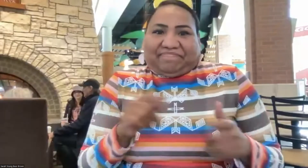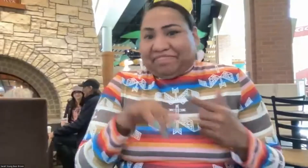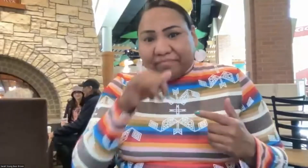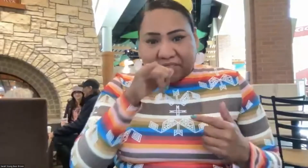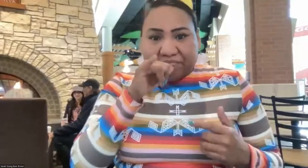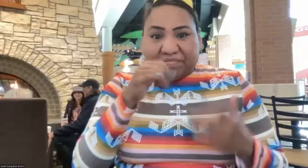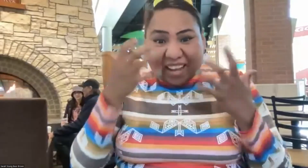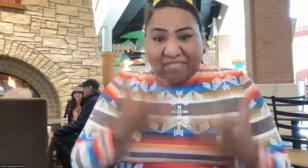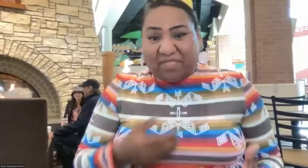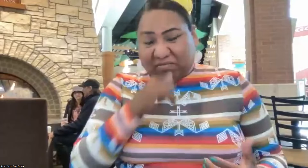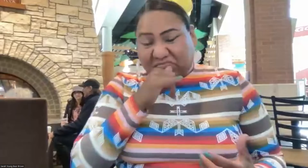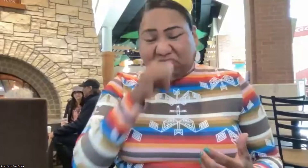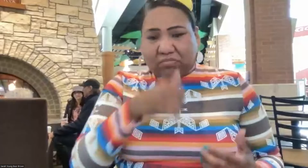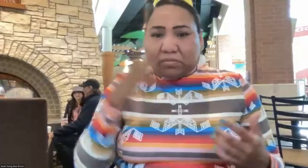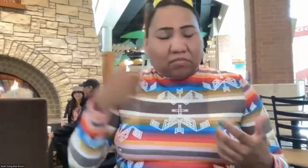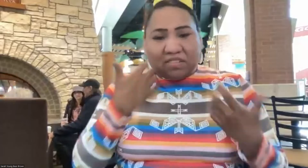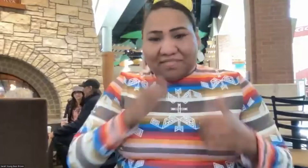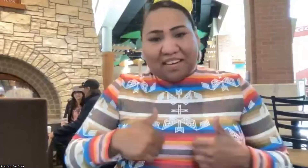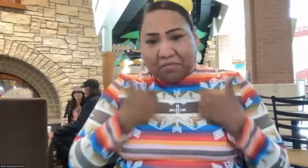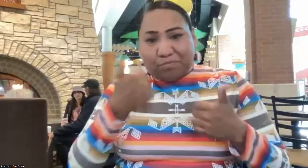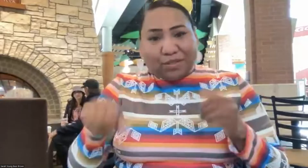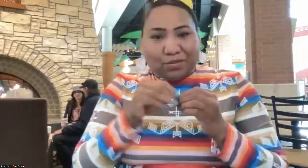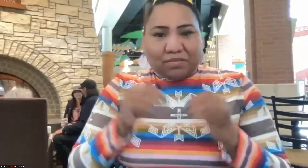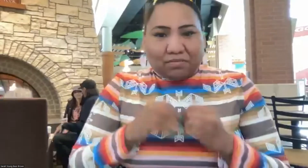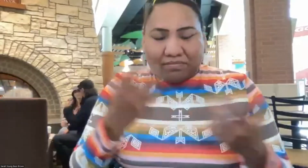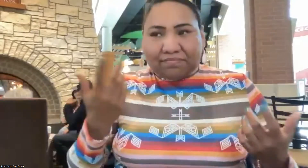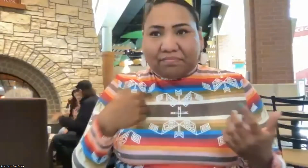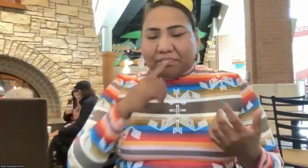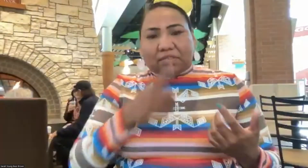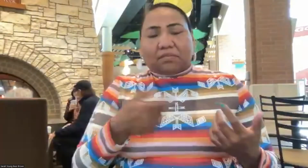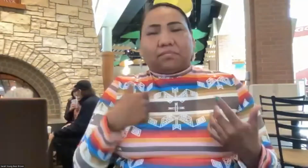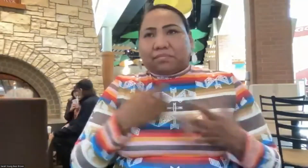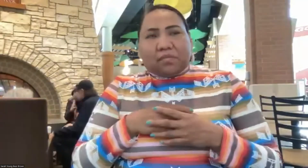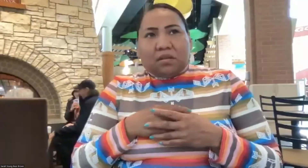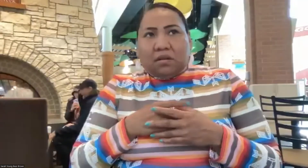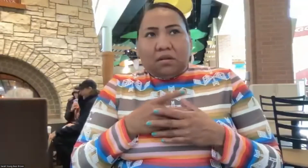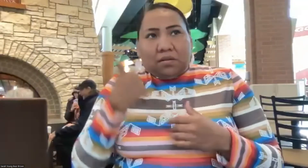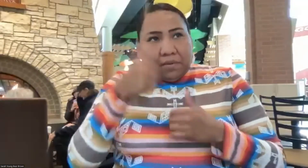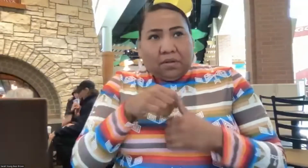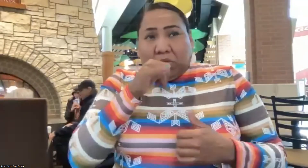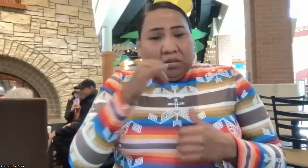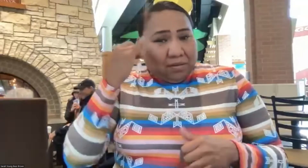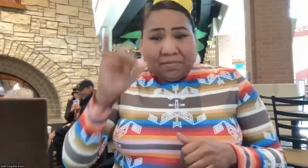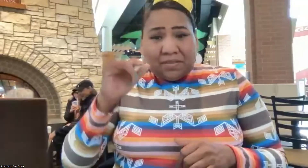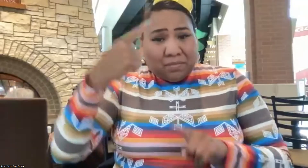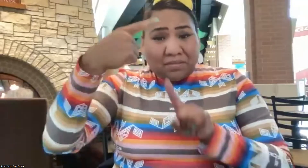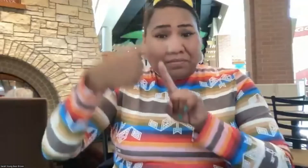letting them go, because I was drinking heavily, knowing that I needed to go to therapy